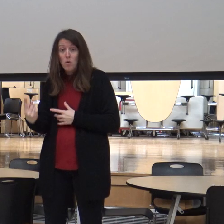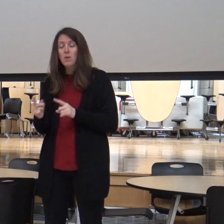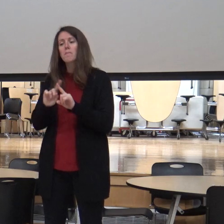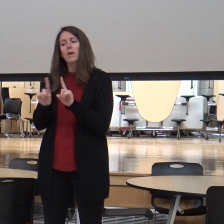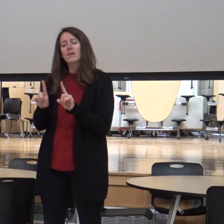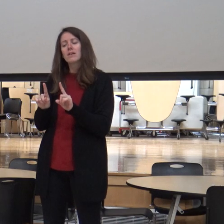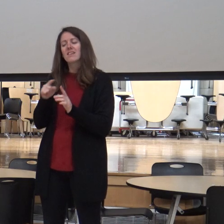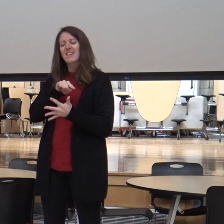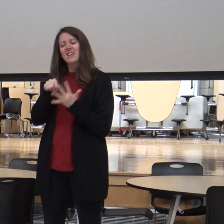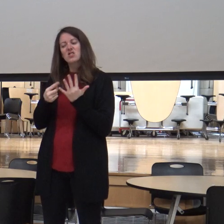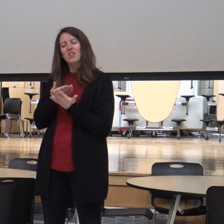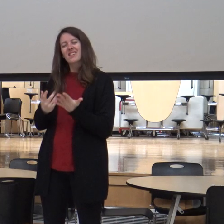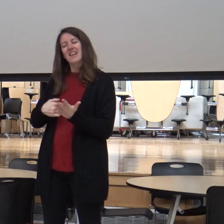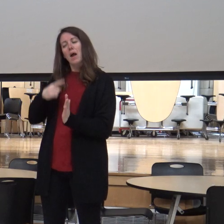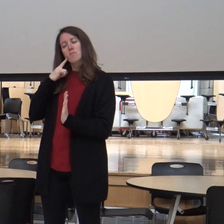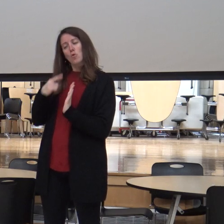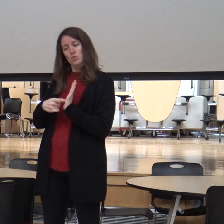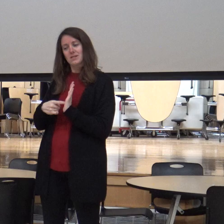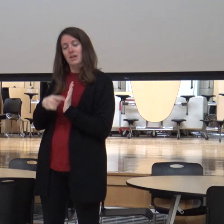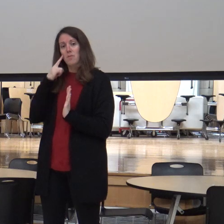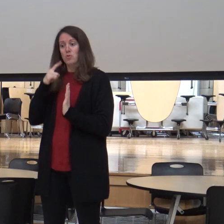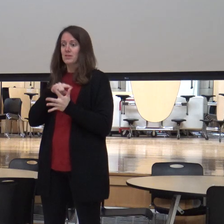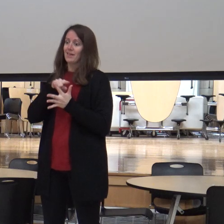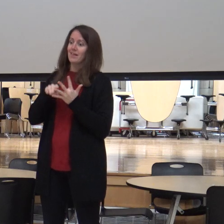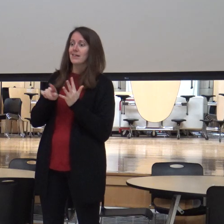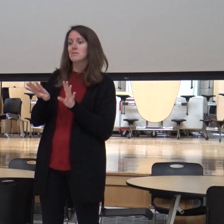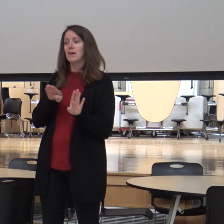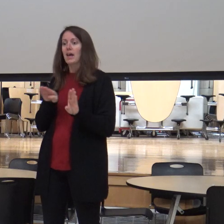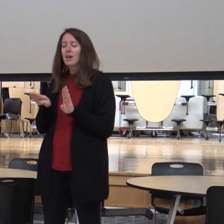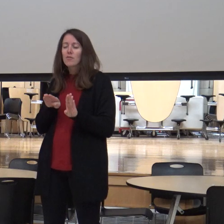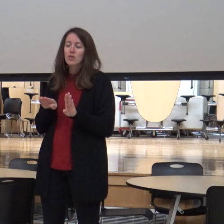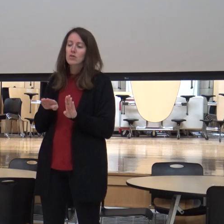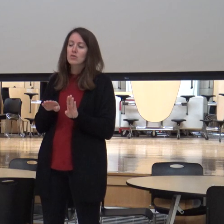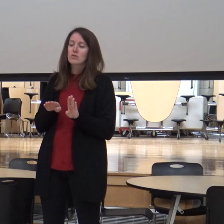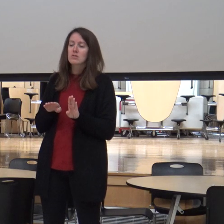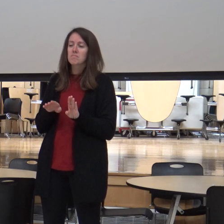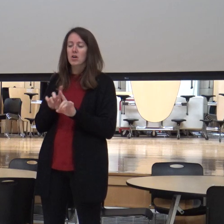here's what I'm noticing. I'm noticing these behavior changes. You're acting different.